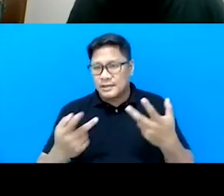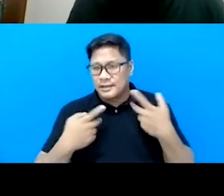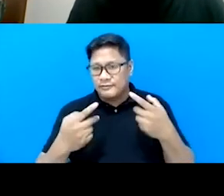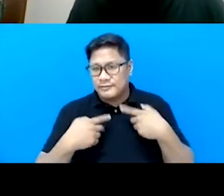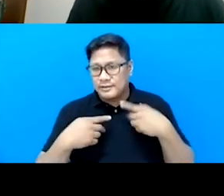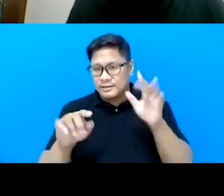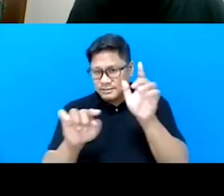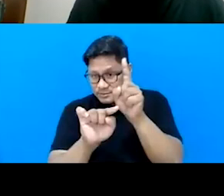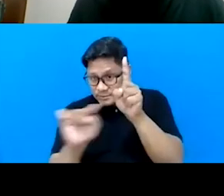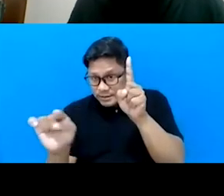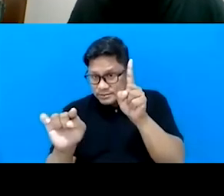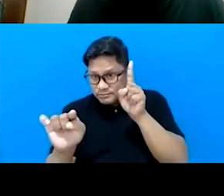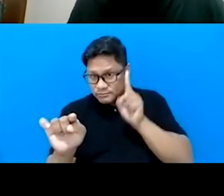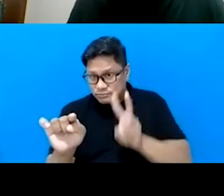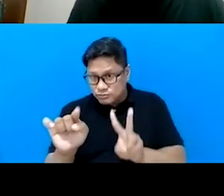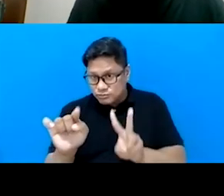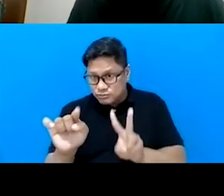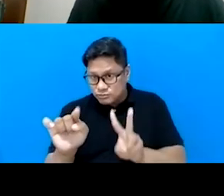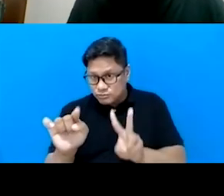then yeah.